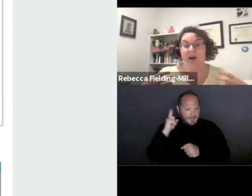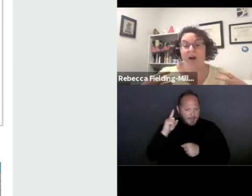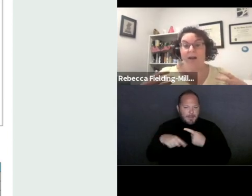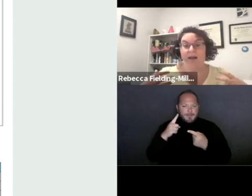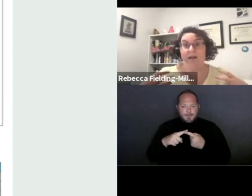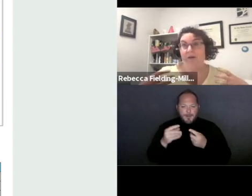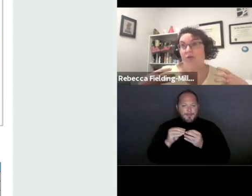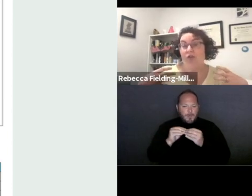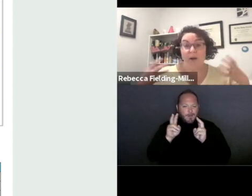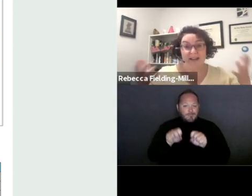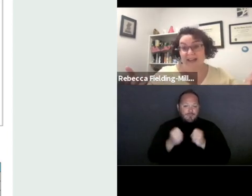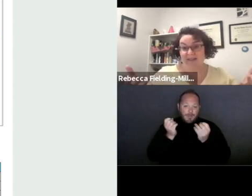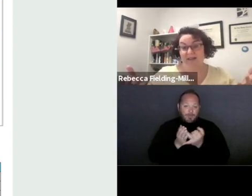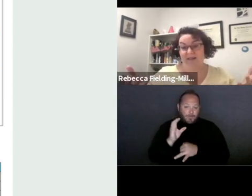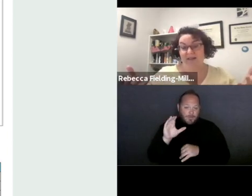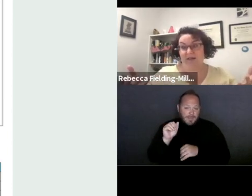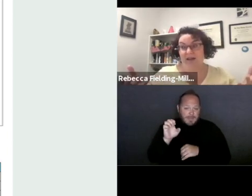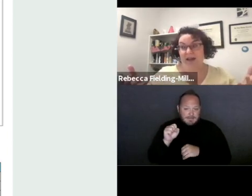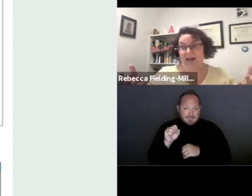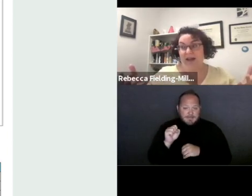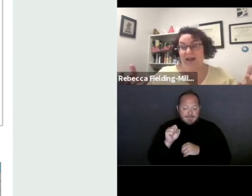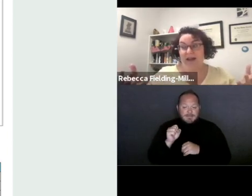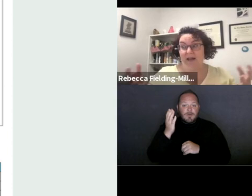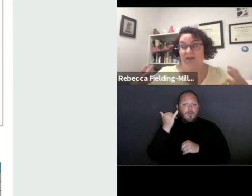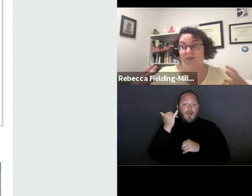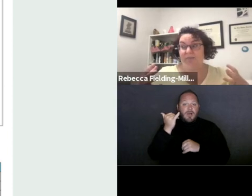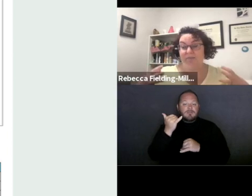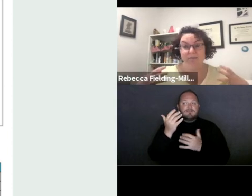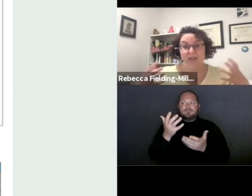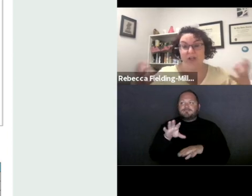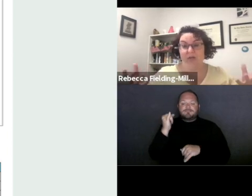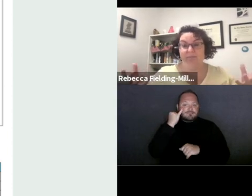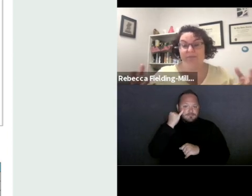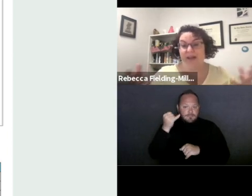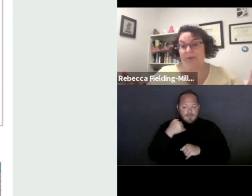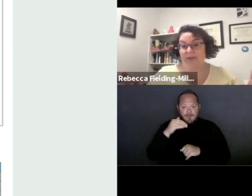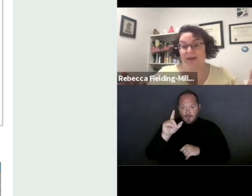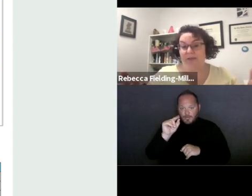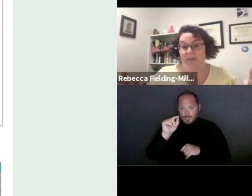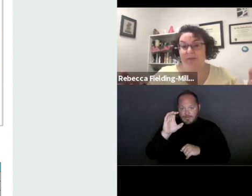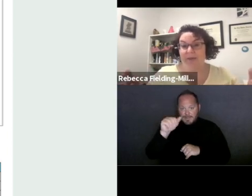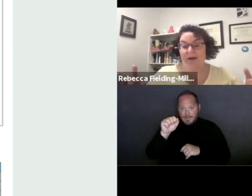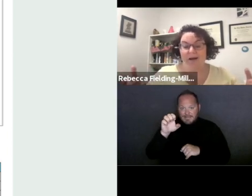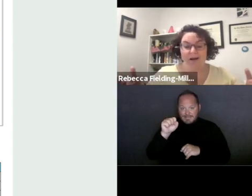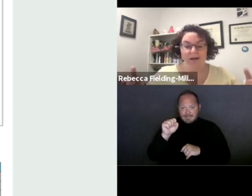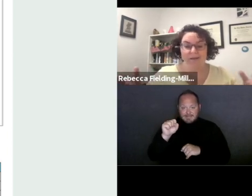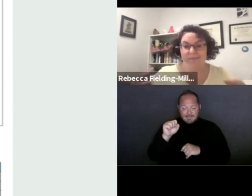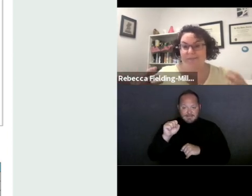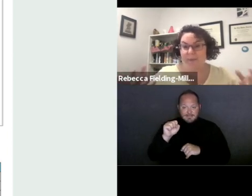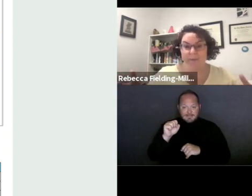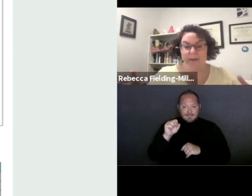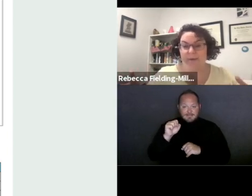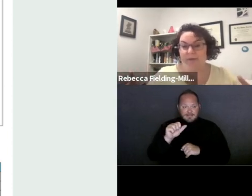there are 20 cases and 10% of them